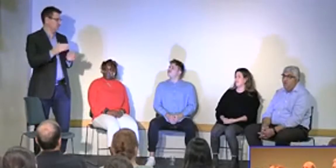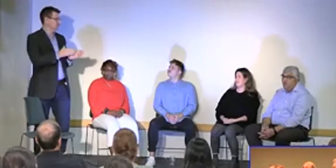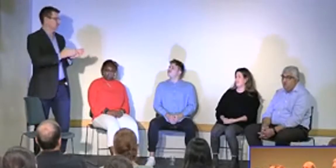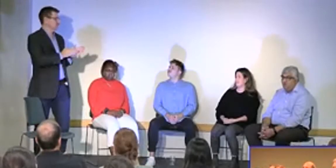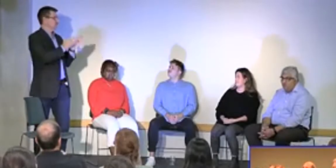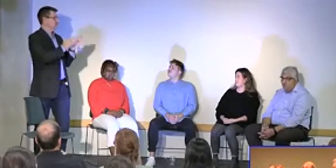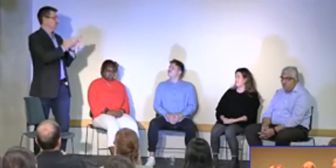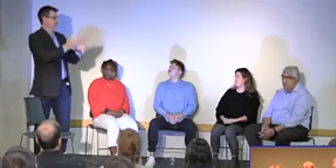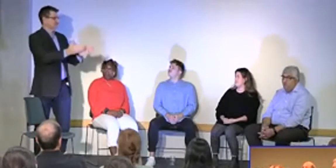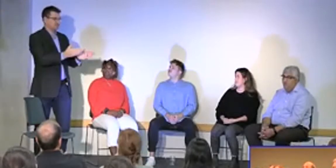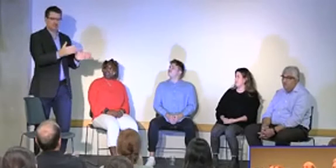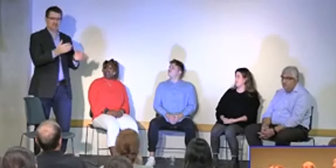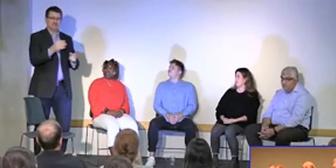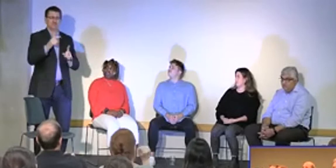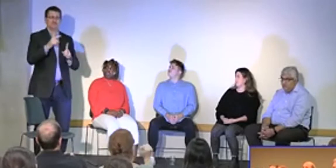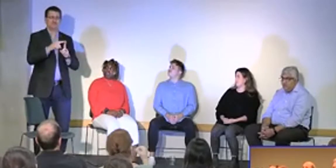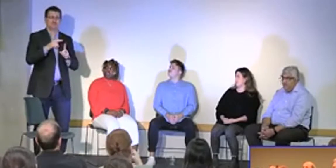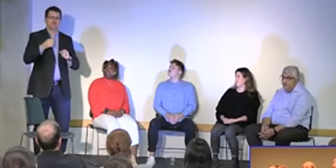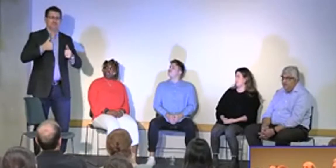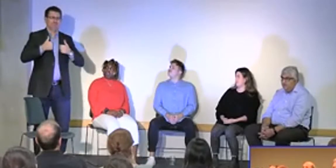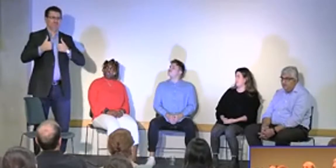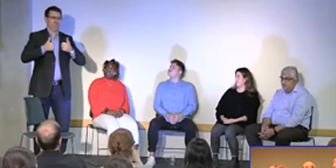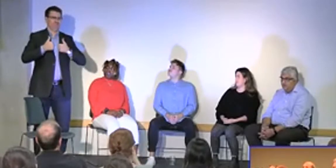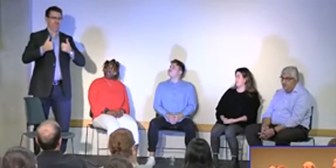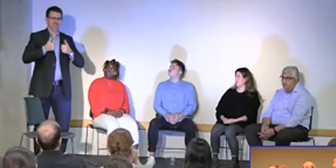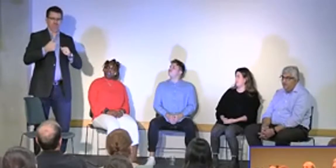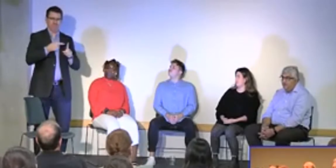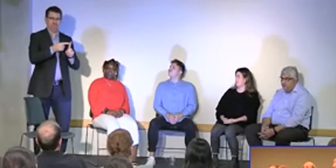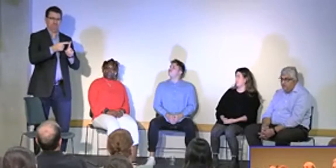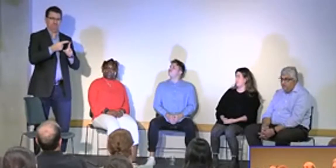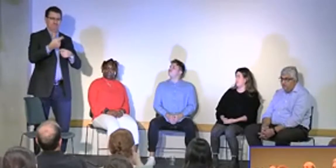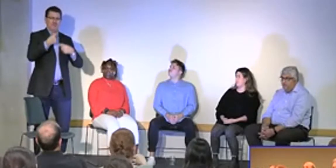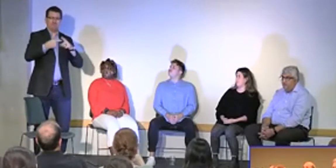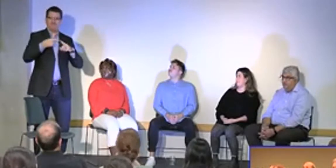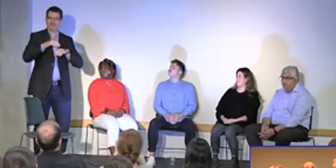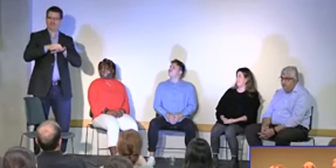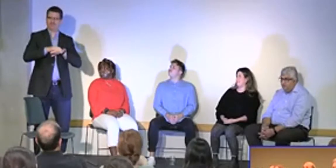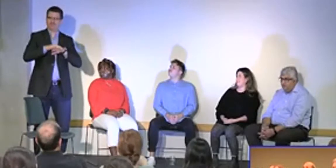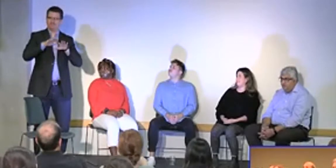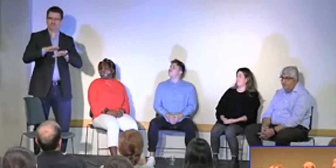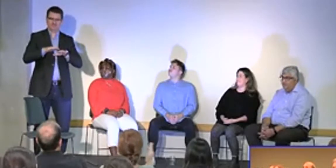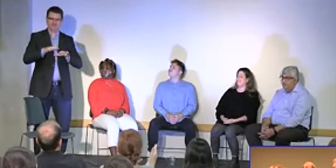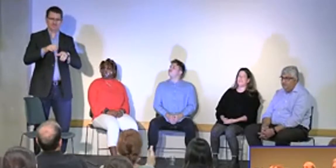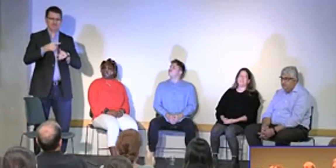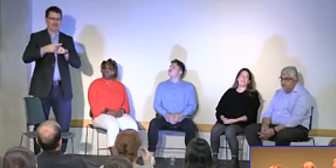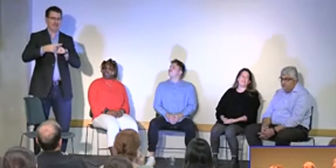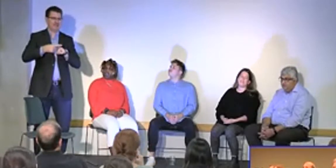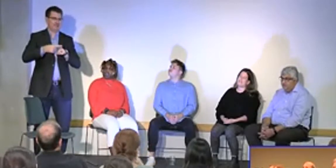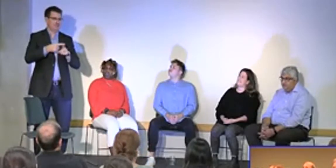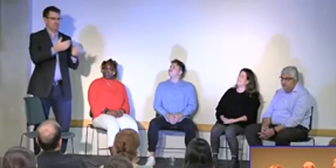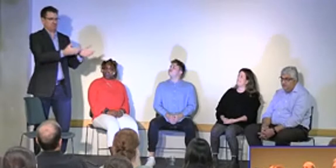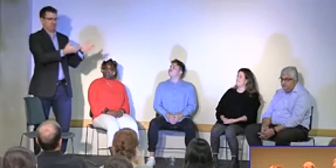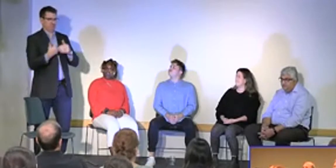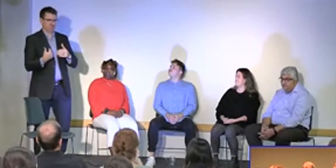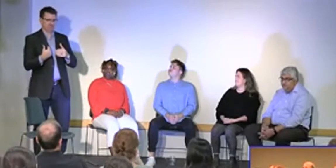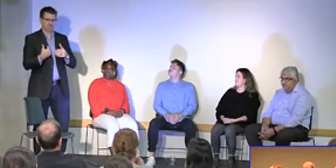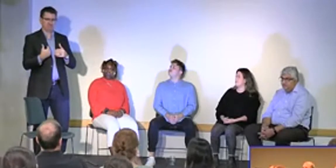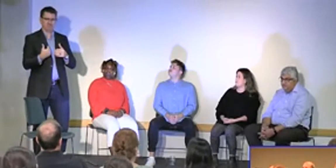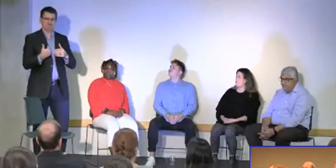community and more about her identity later in this evening. And then finally, on the far left, we have Gohar Nisar, who comes